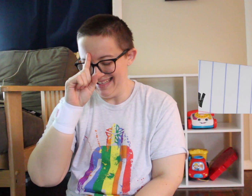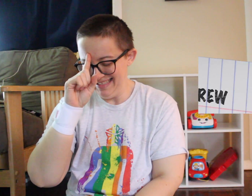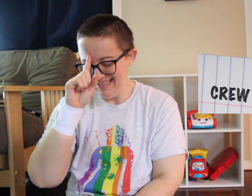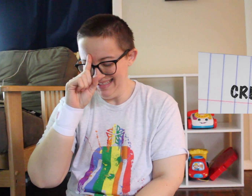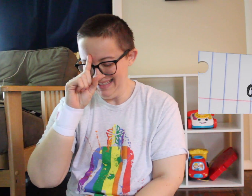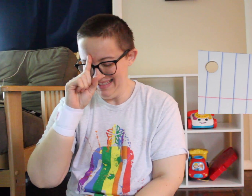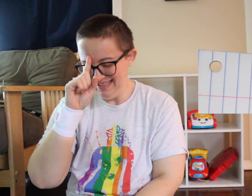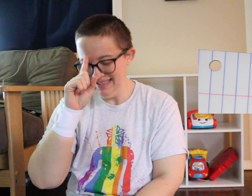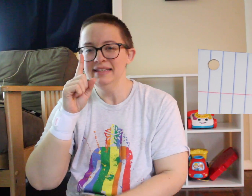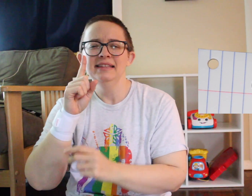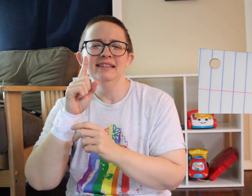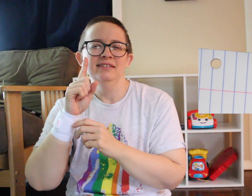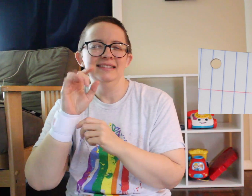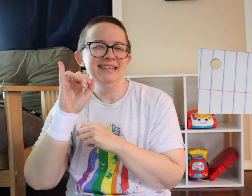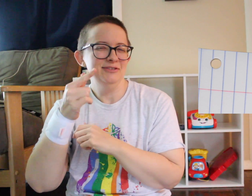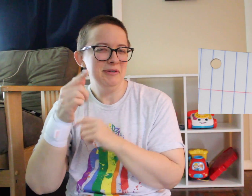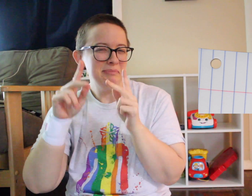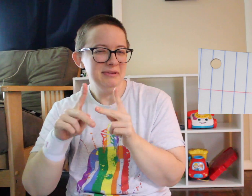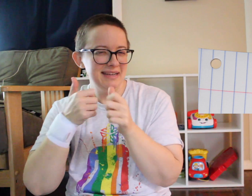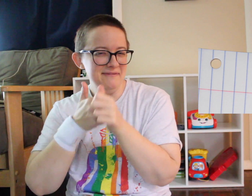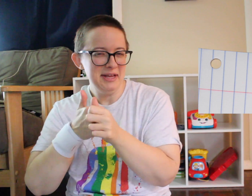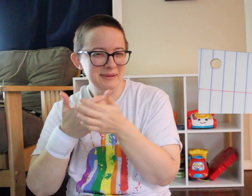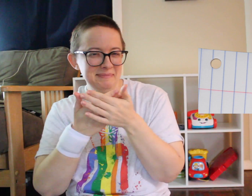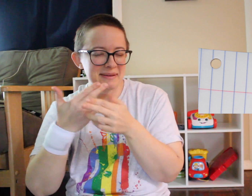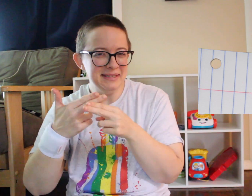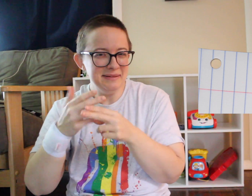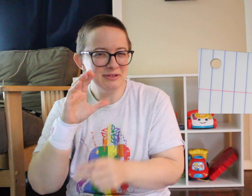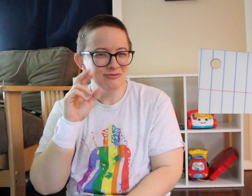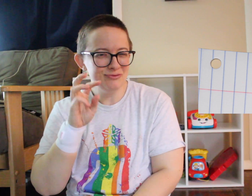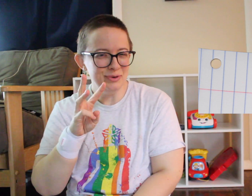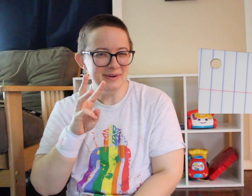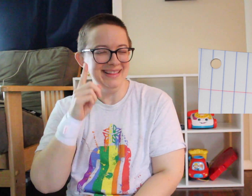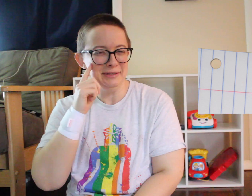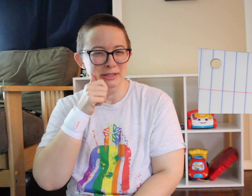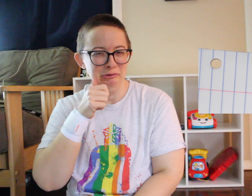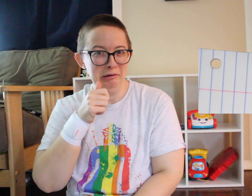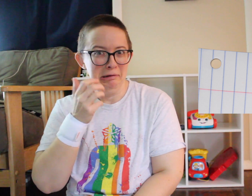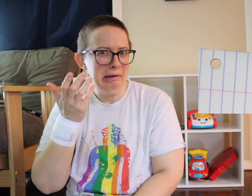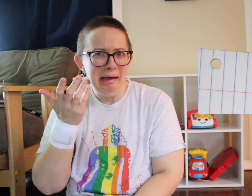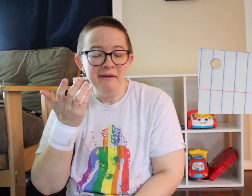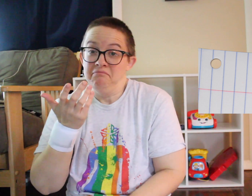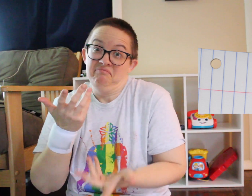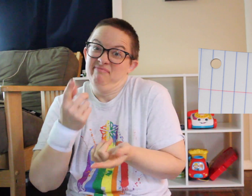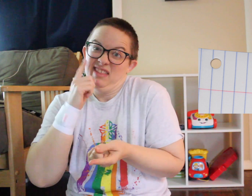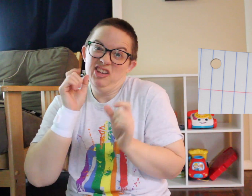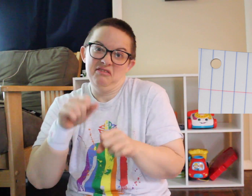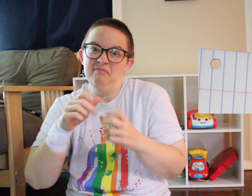I think that there's an Instagram person that I follow, and her baby's name is Crew, a girl. I don't know.